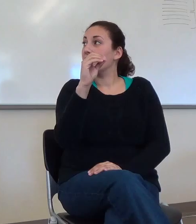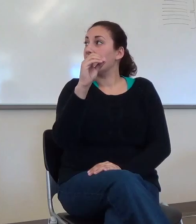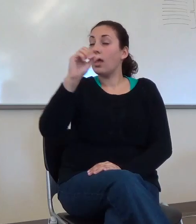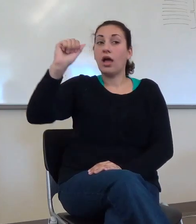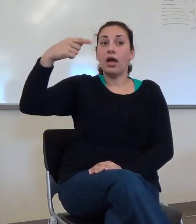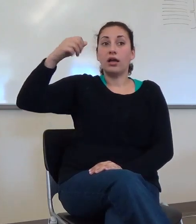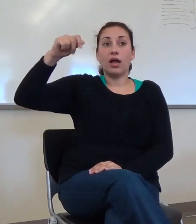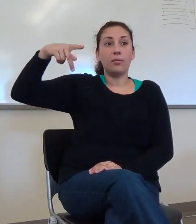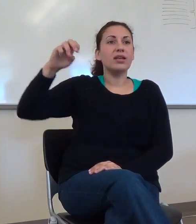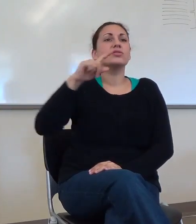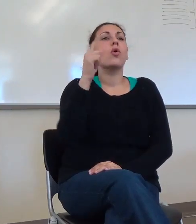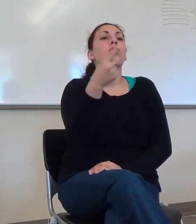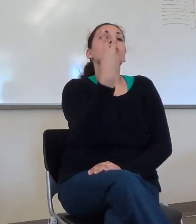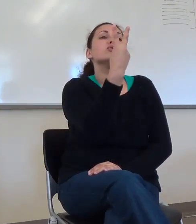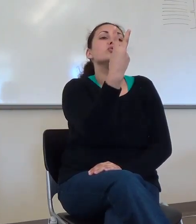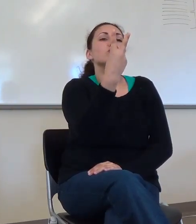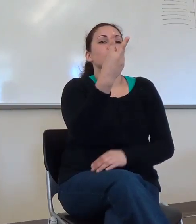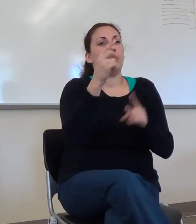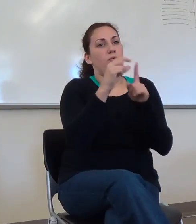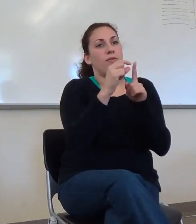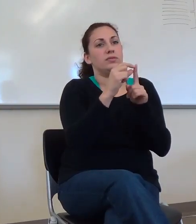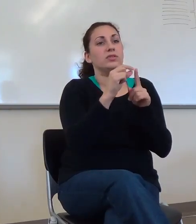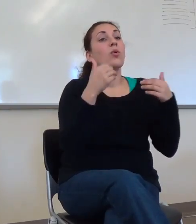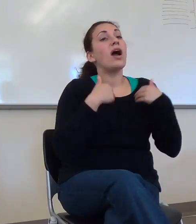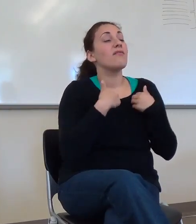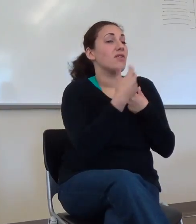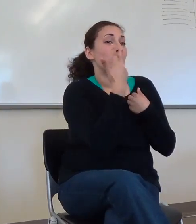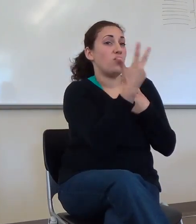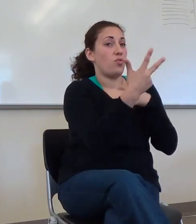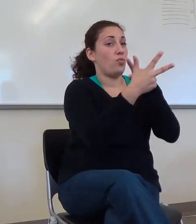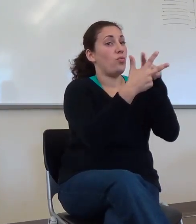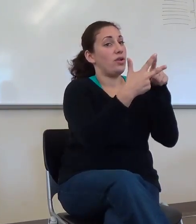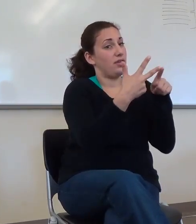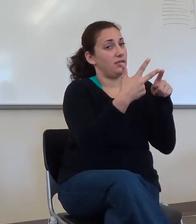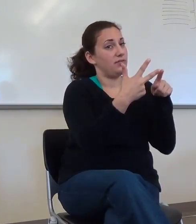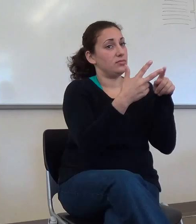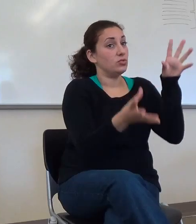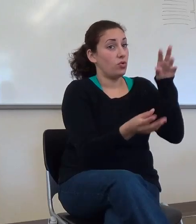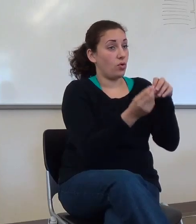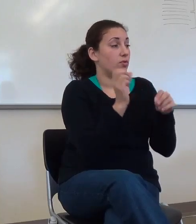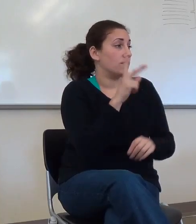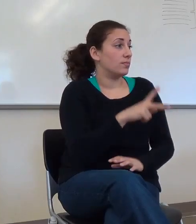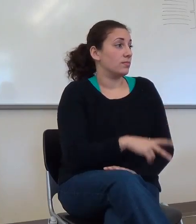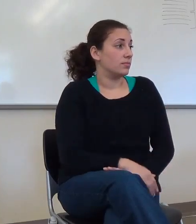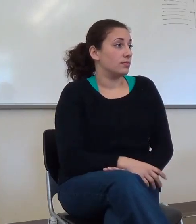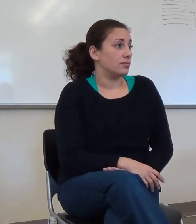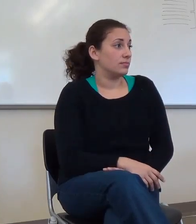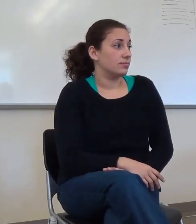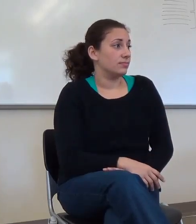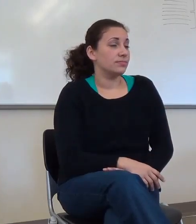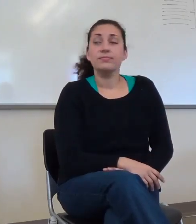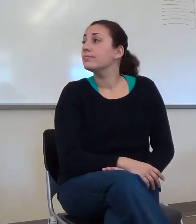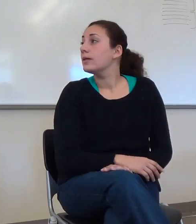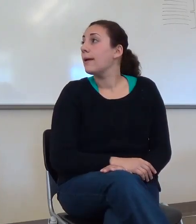one is the person who only read the first couple of sentences. Does that make sense to people? Okay, so